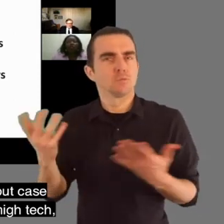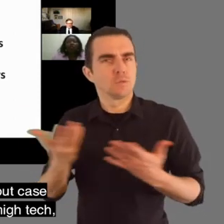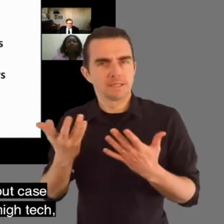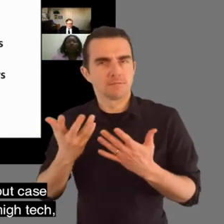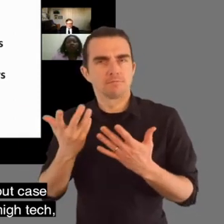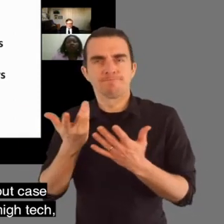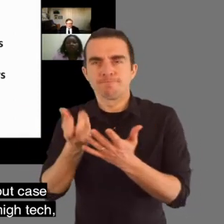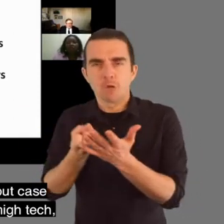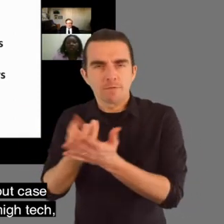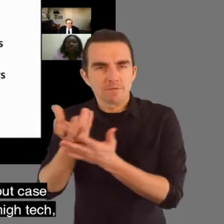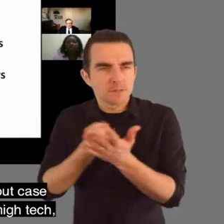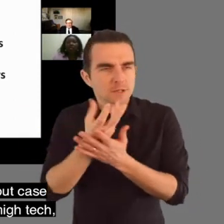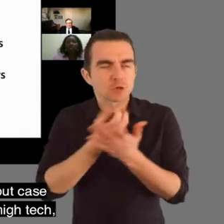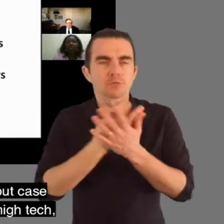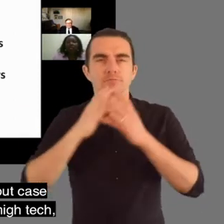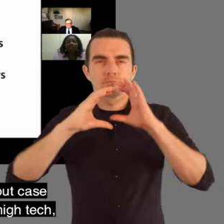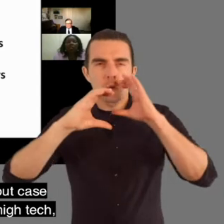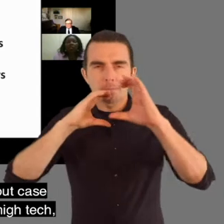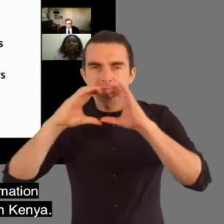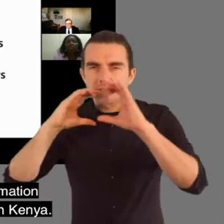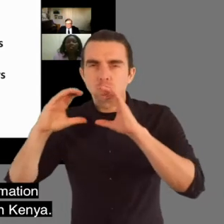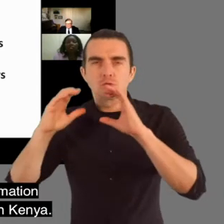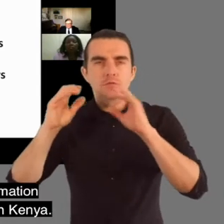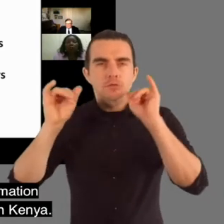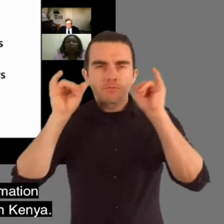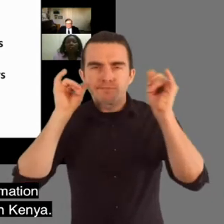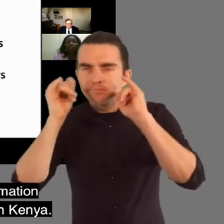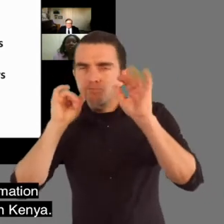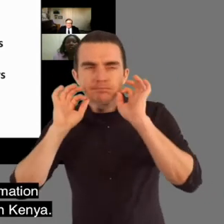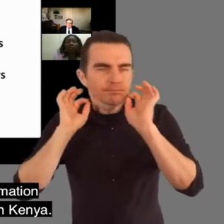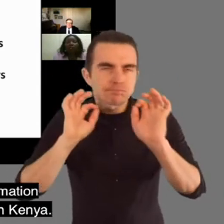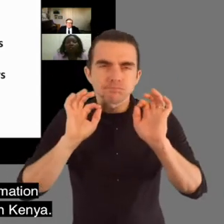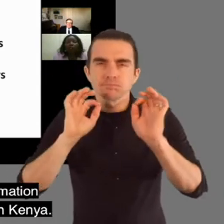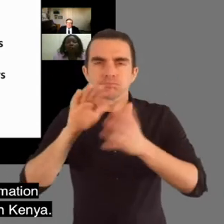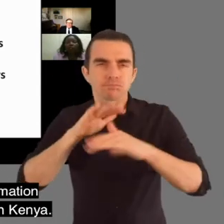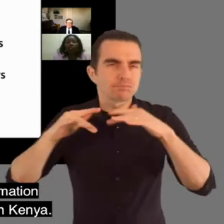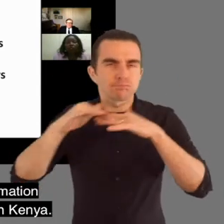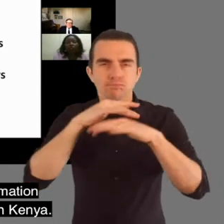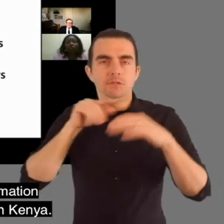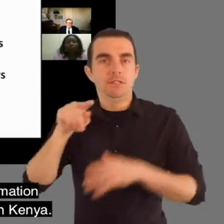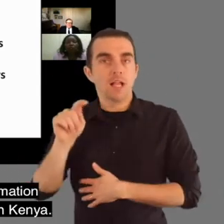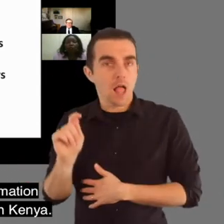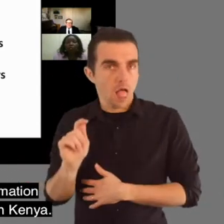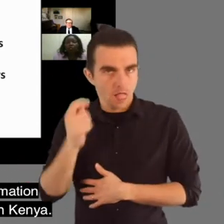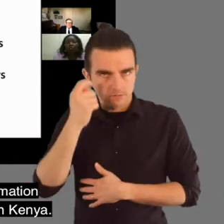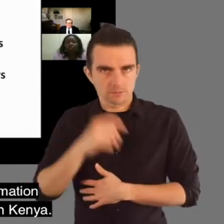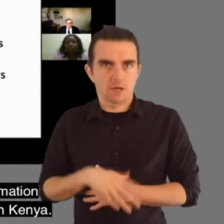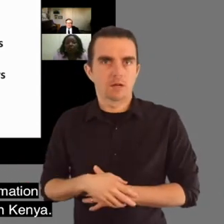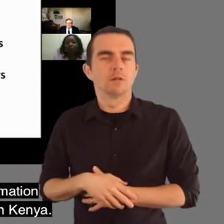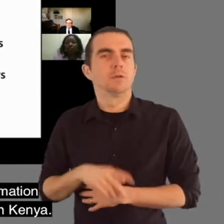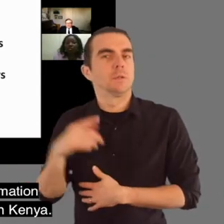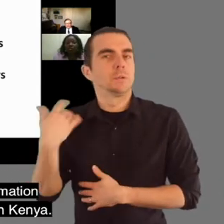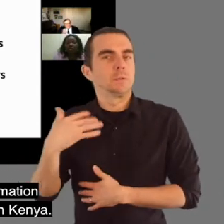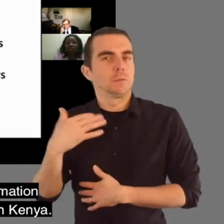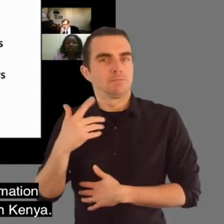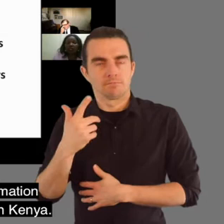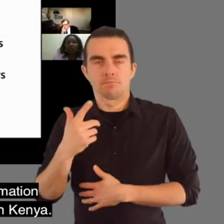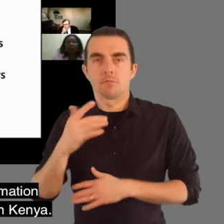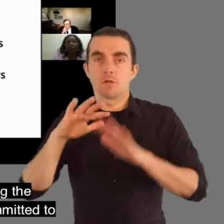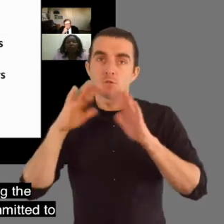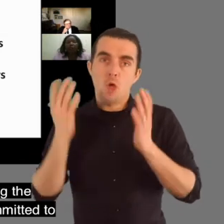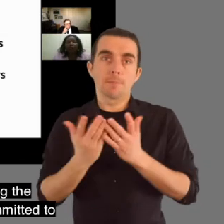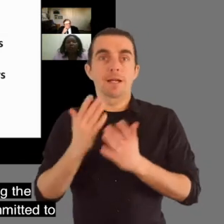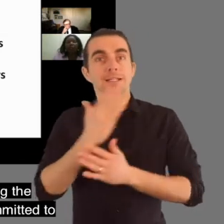very high-tech. It's a leading corporate in information and communication technology in